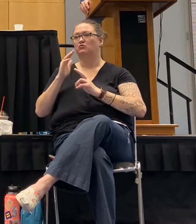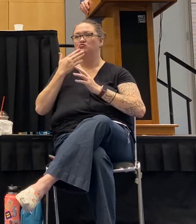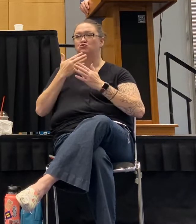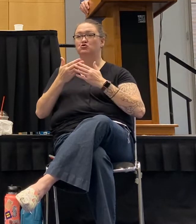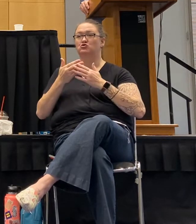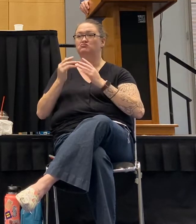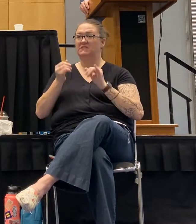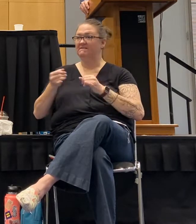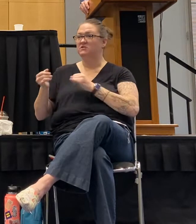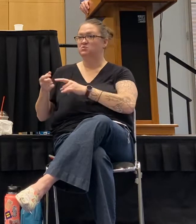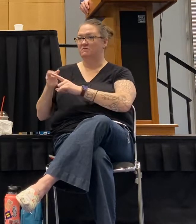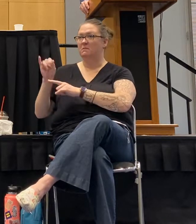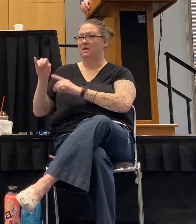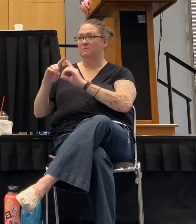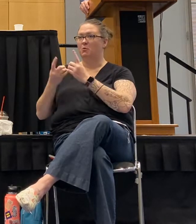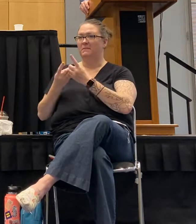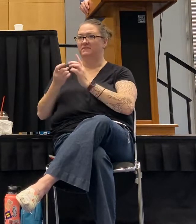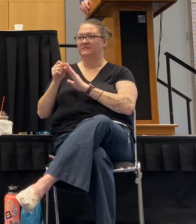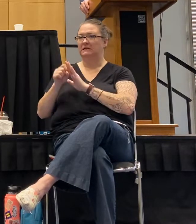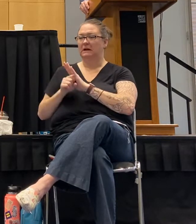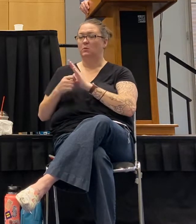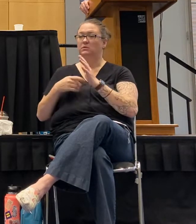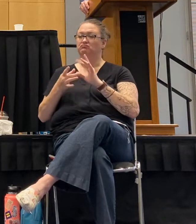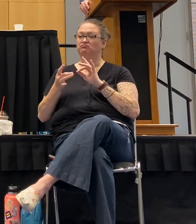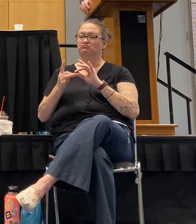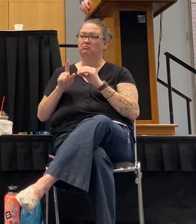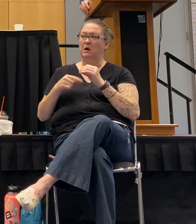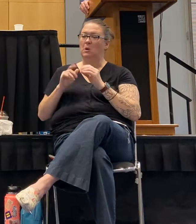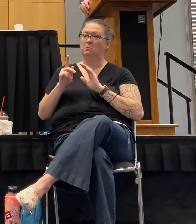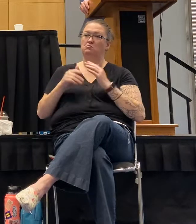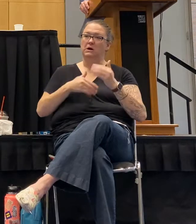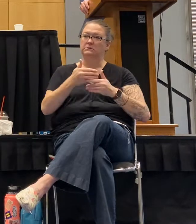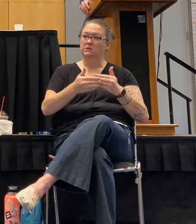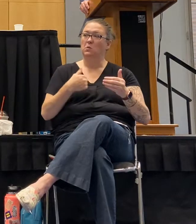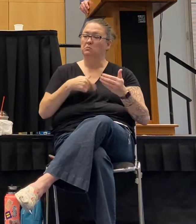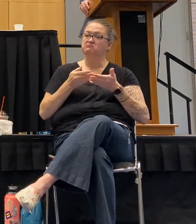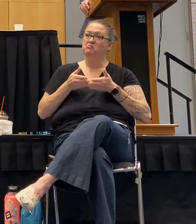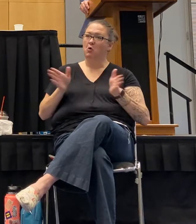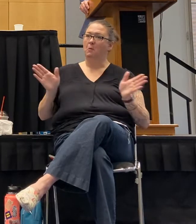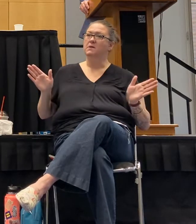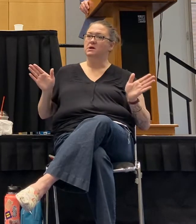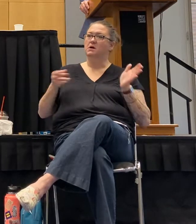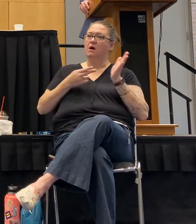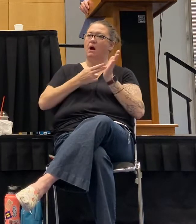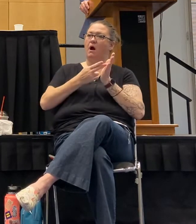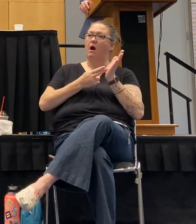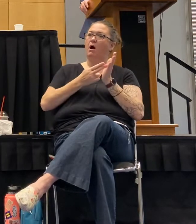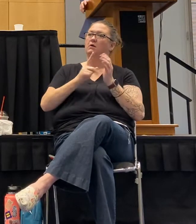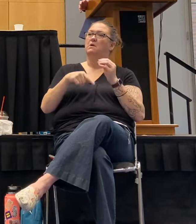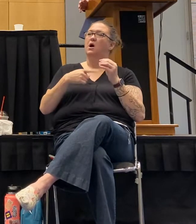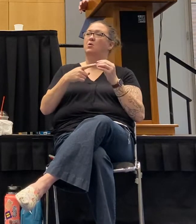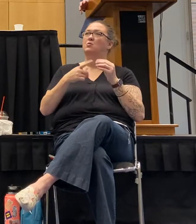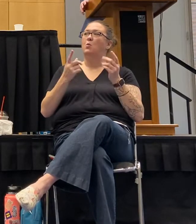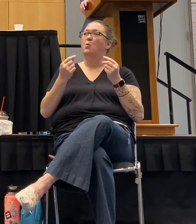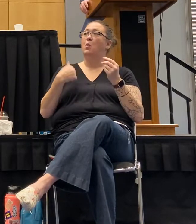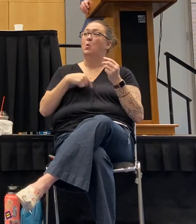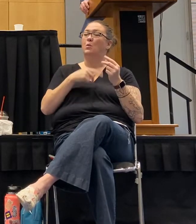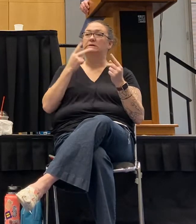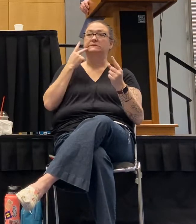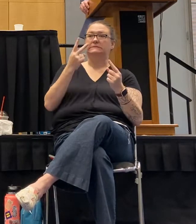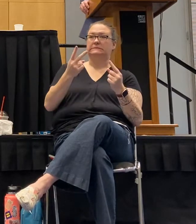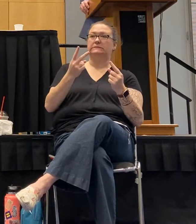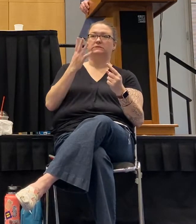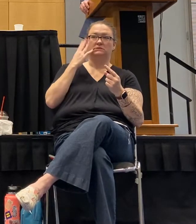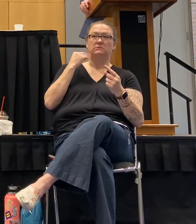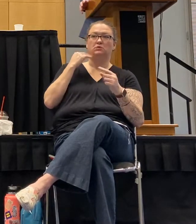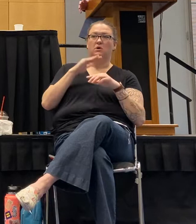individuals from the Department of State. And we talked about our processes, and we were pretty open and honest about what we had seen on our